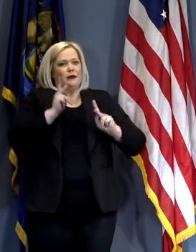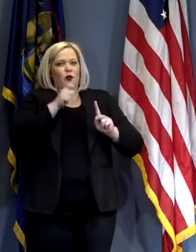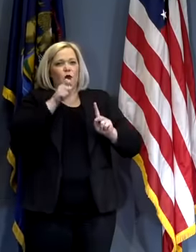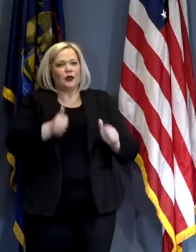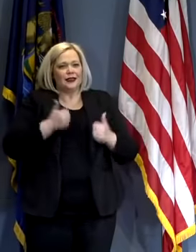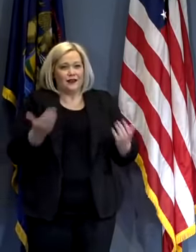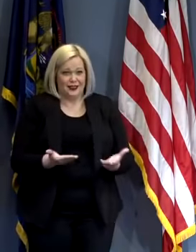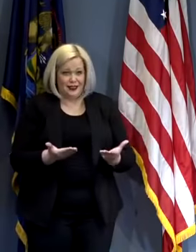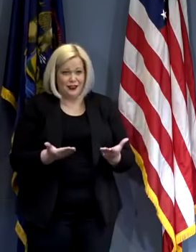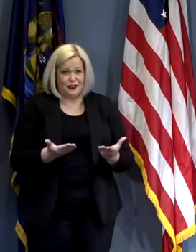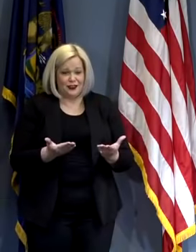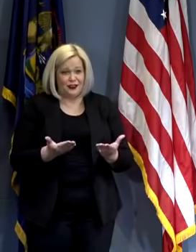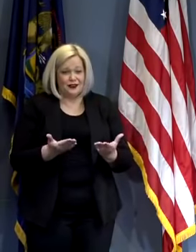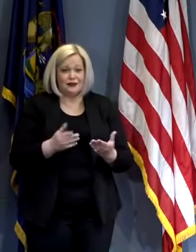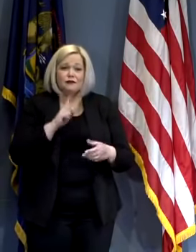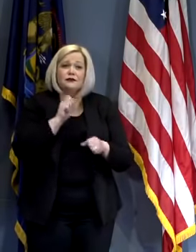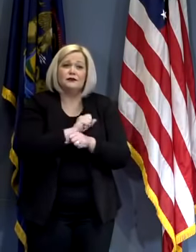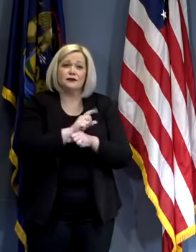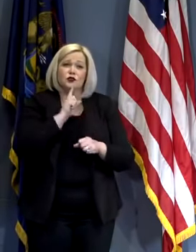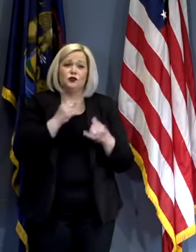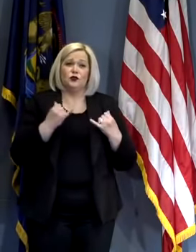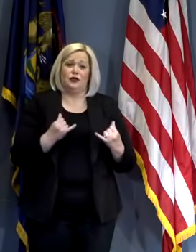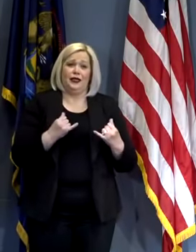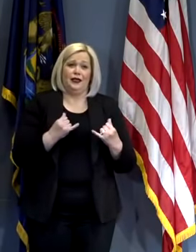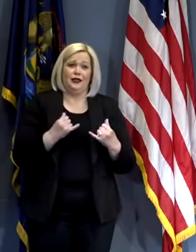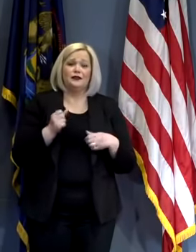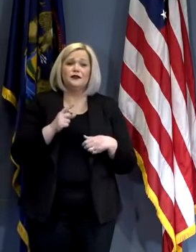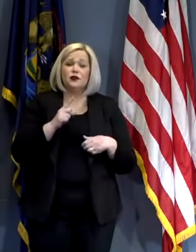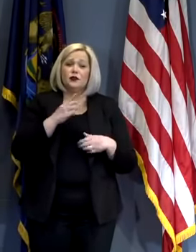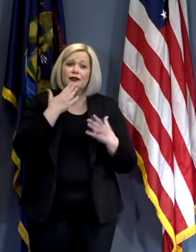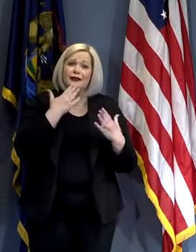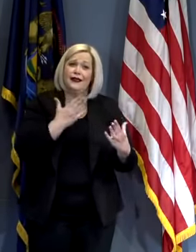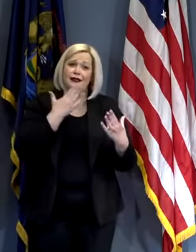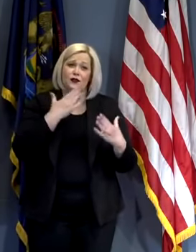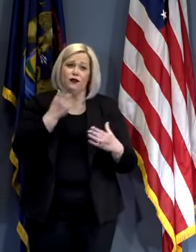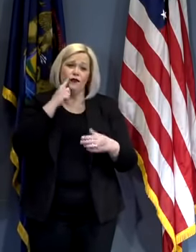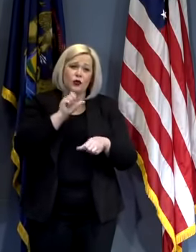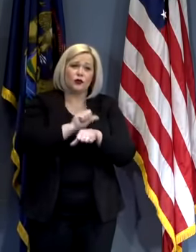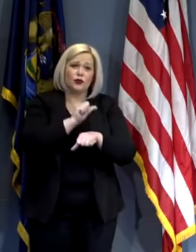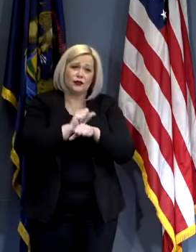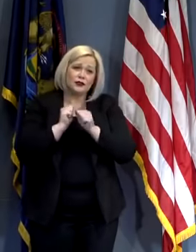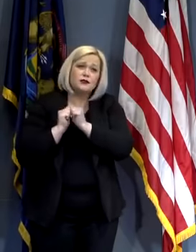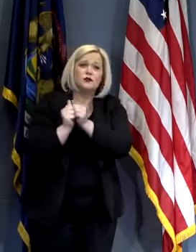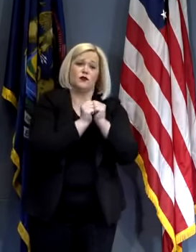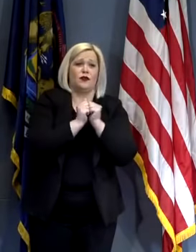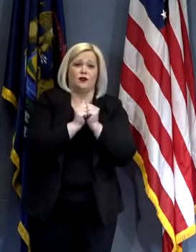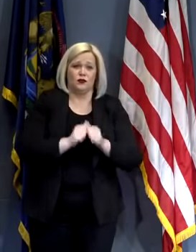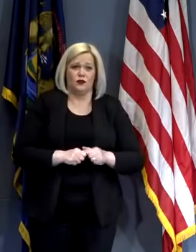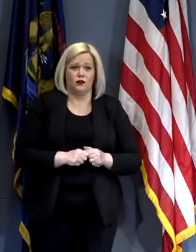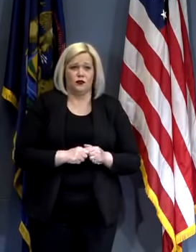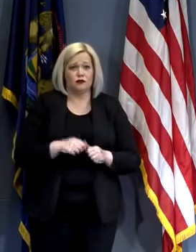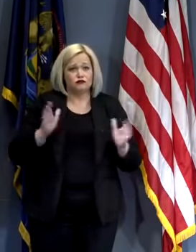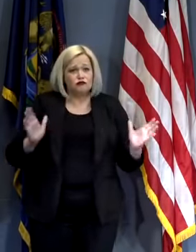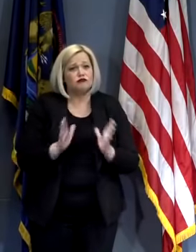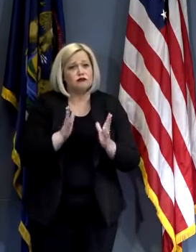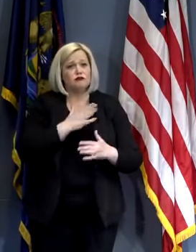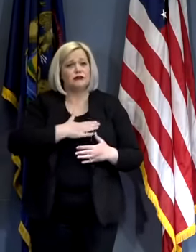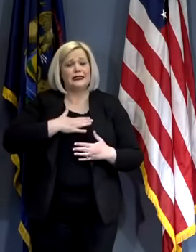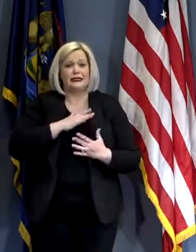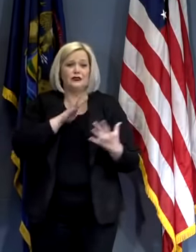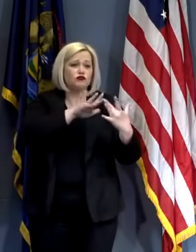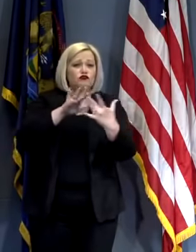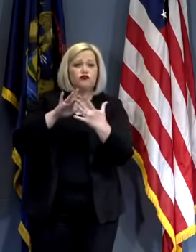home. And that's especially true today, so I want to thank you for stepping up and doing your part. I encourage you to continue reaching